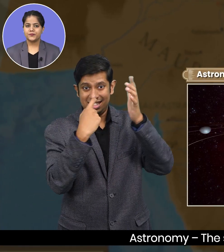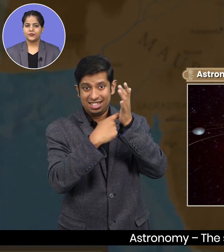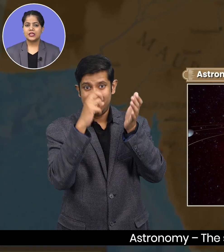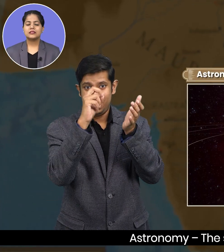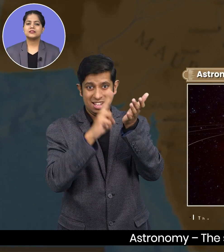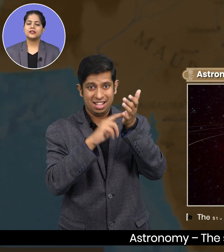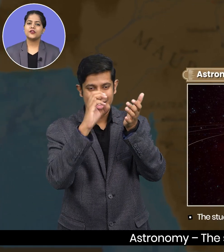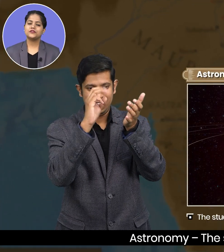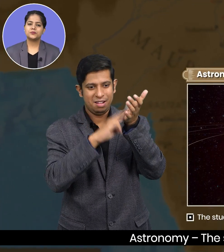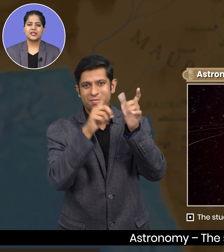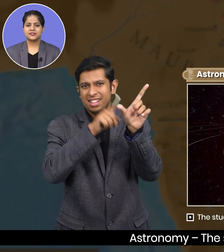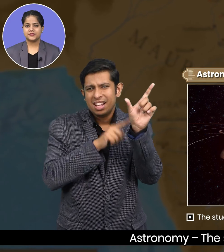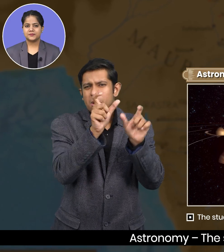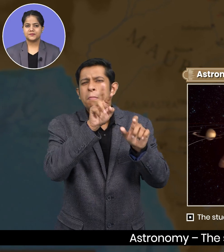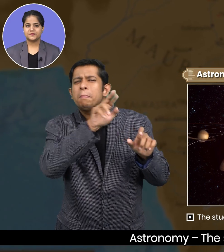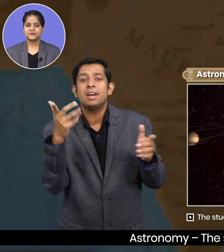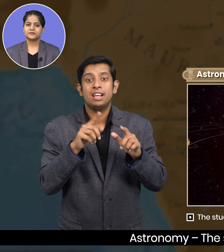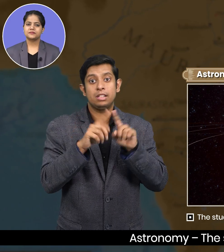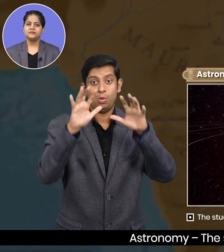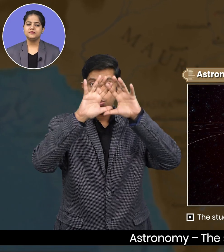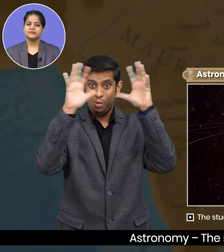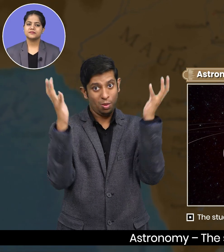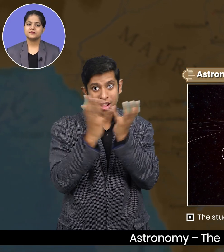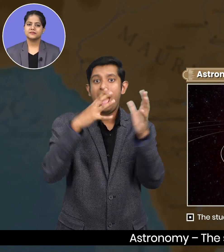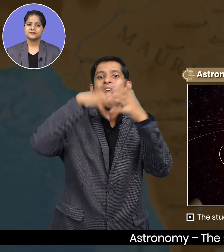Astronomy, the study of space.